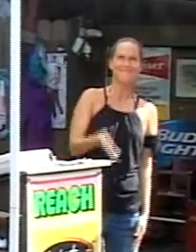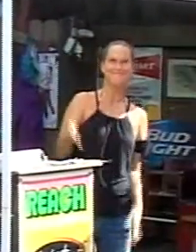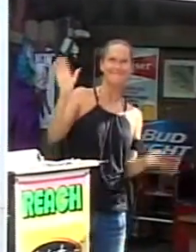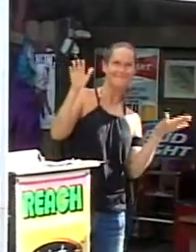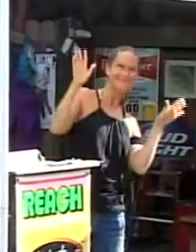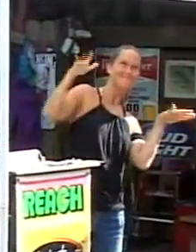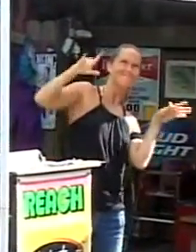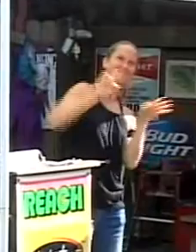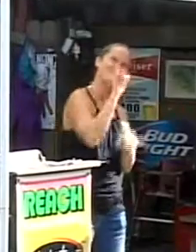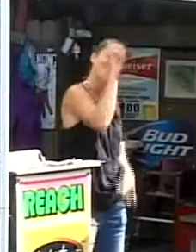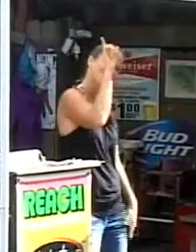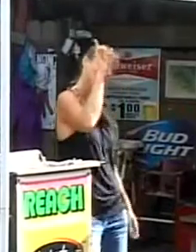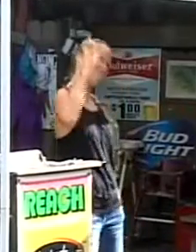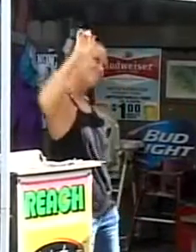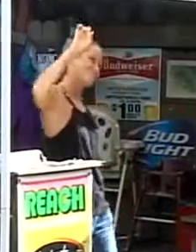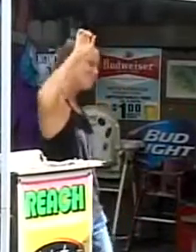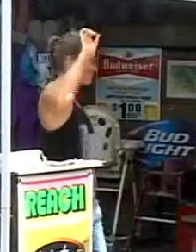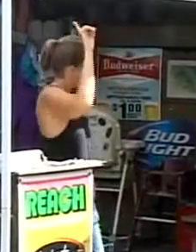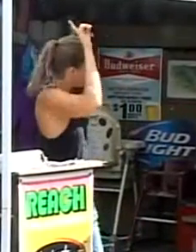I'll fly away